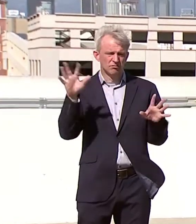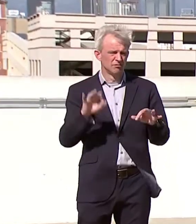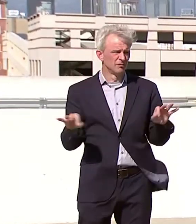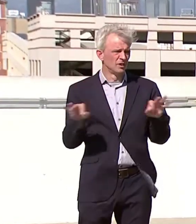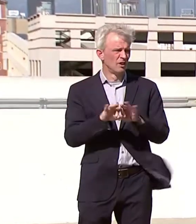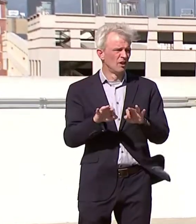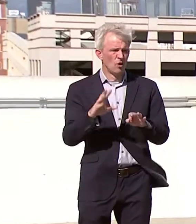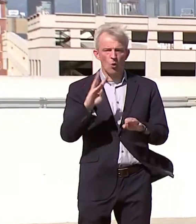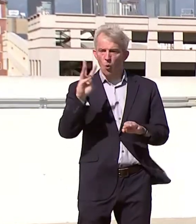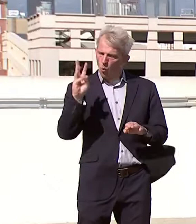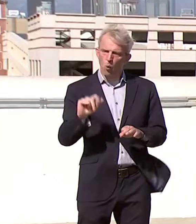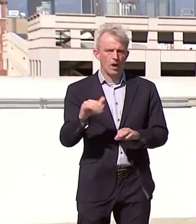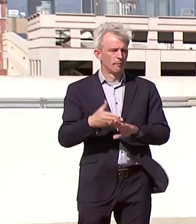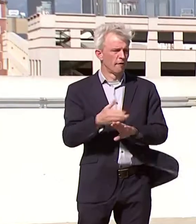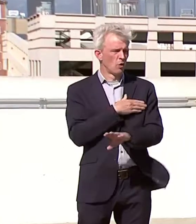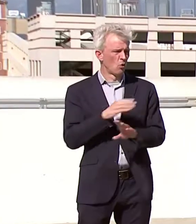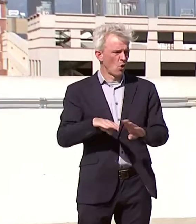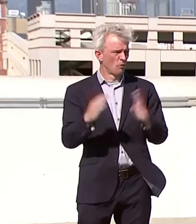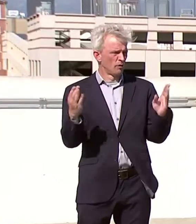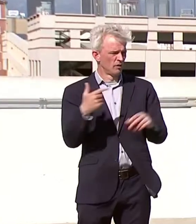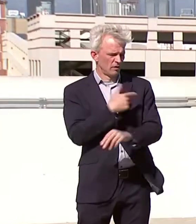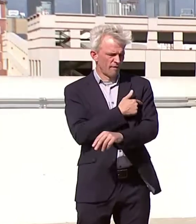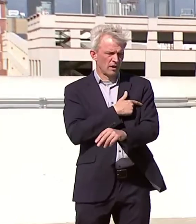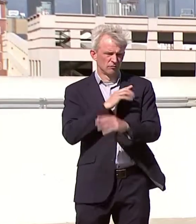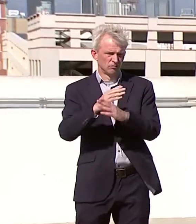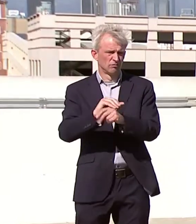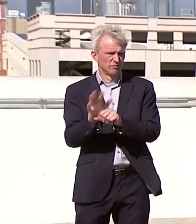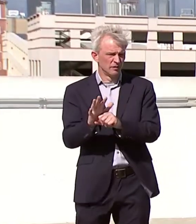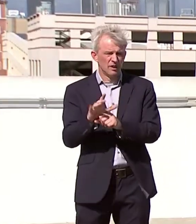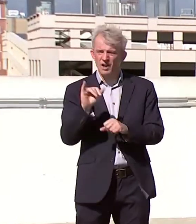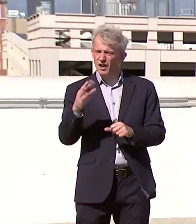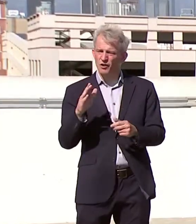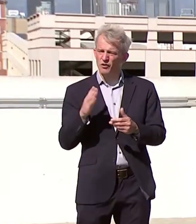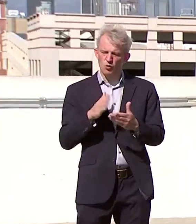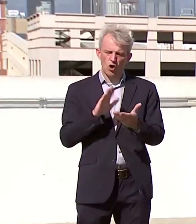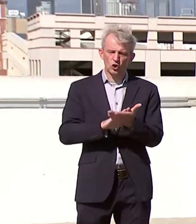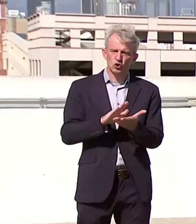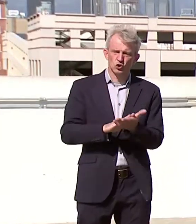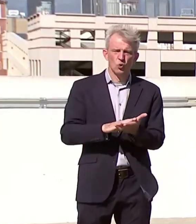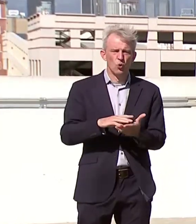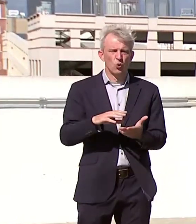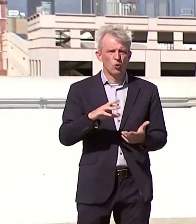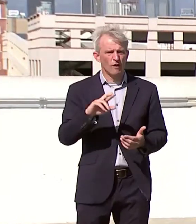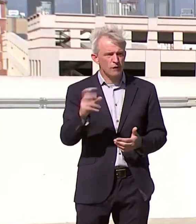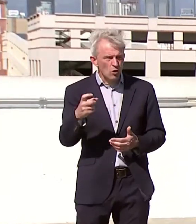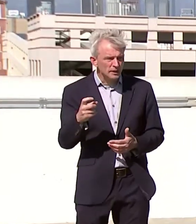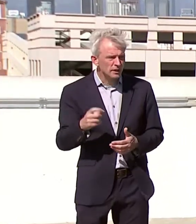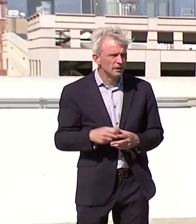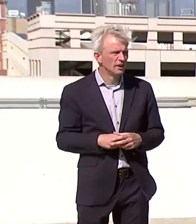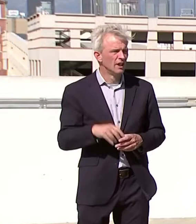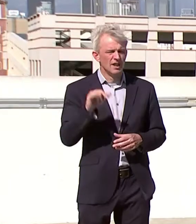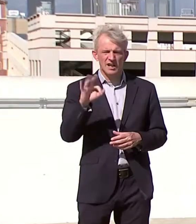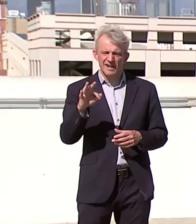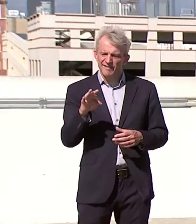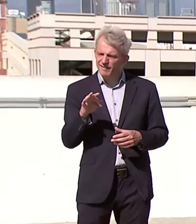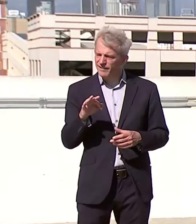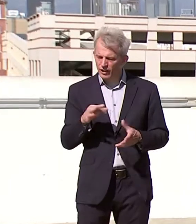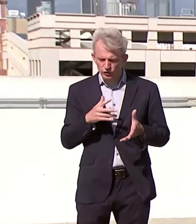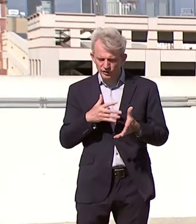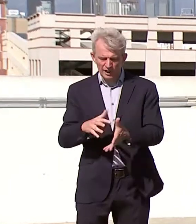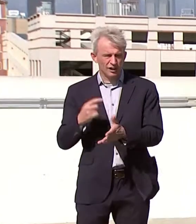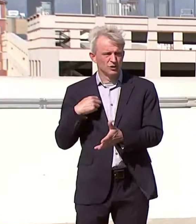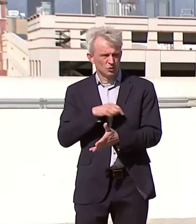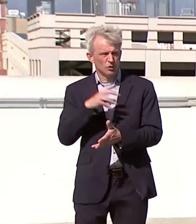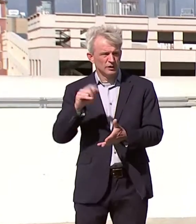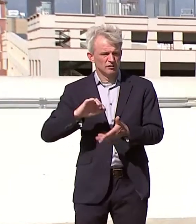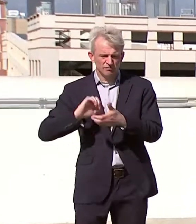up this vaccination site. Whether it was the School of Pharmacy that's given us clinicians, worked with flu vaccines, whether it's the studies that we've done hand in hand with